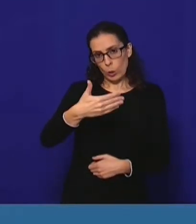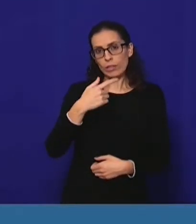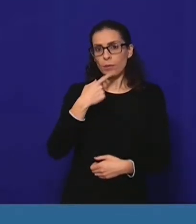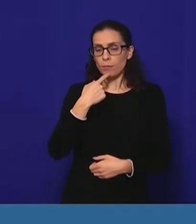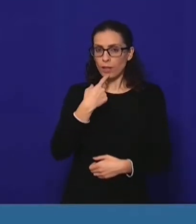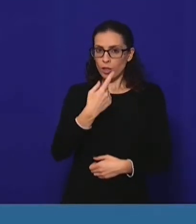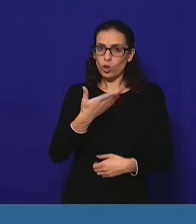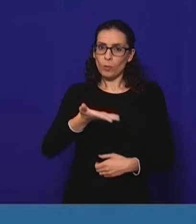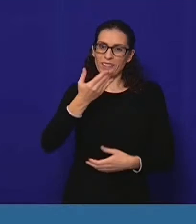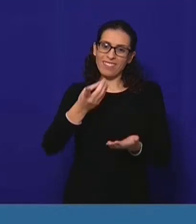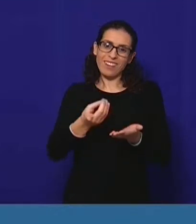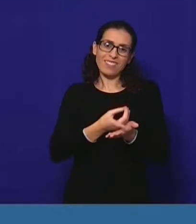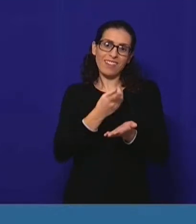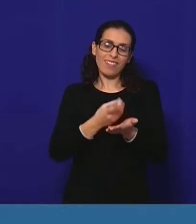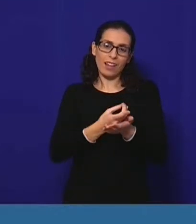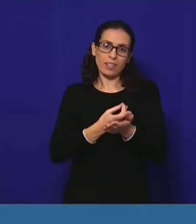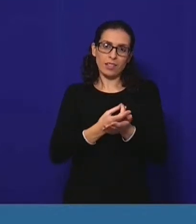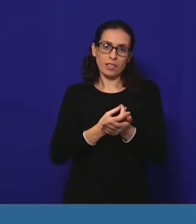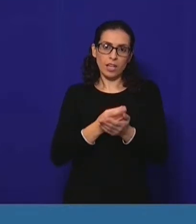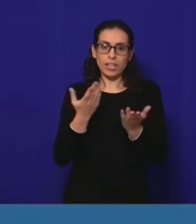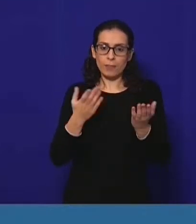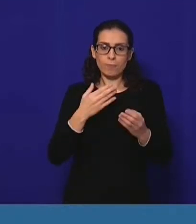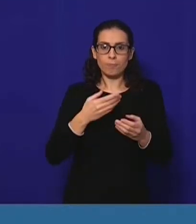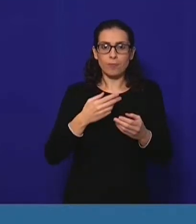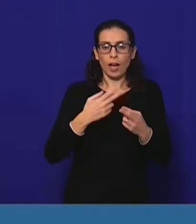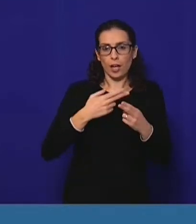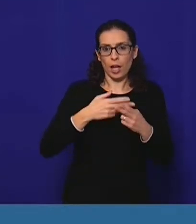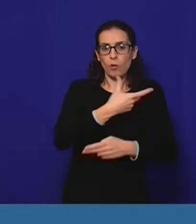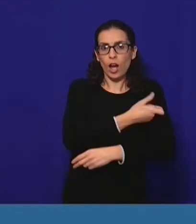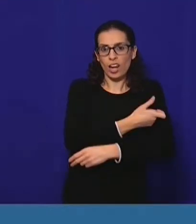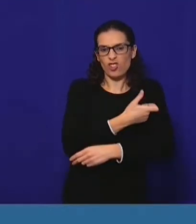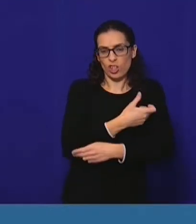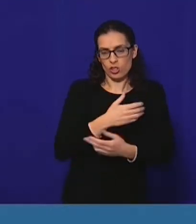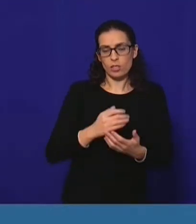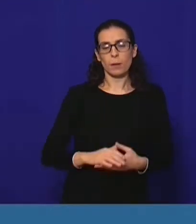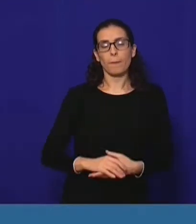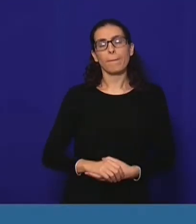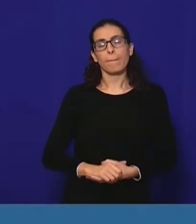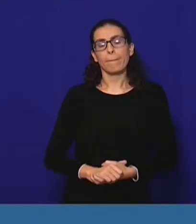dettalji eżatti kif tkun qiegħda tsir ir-rollout ukoll.